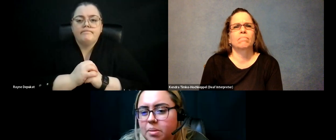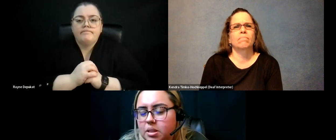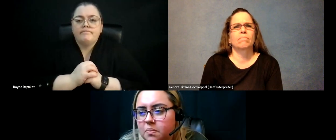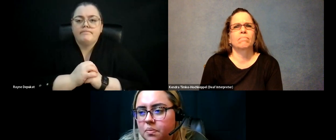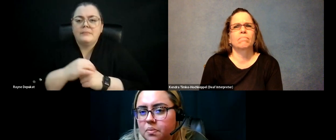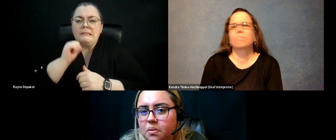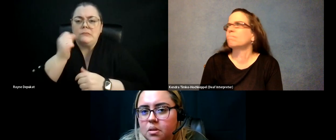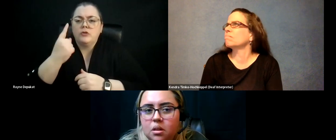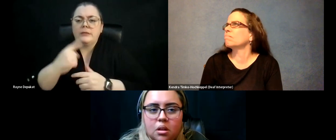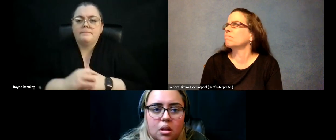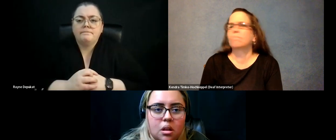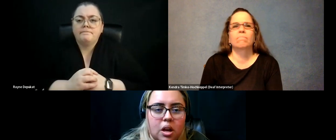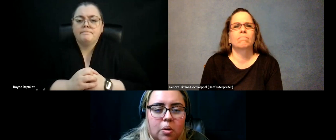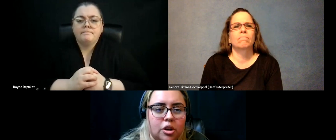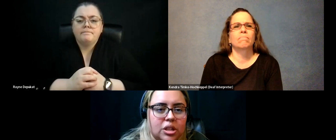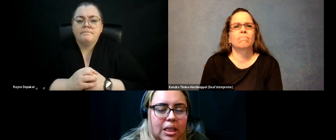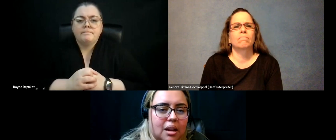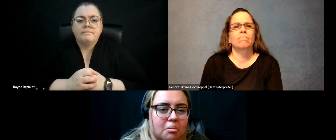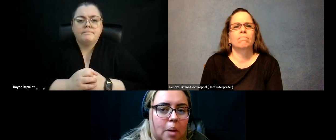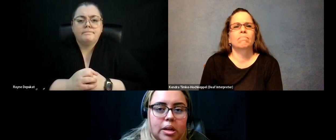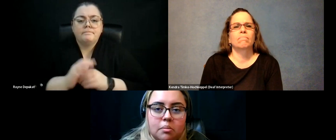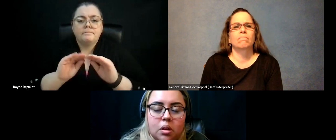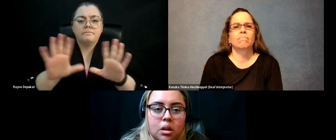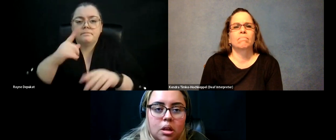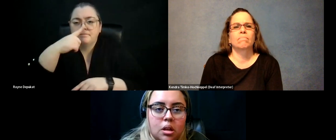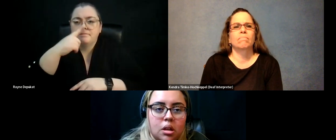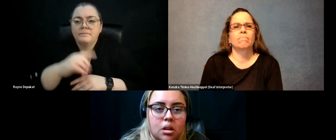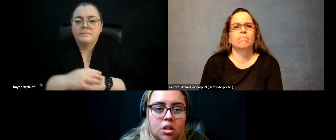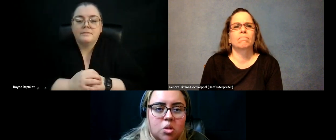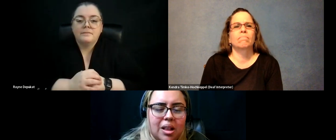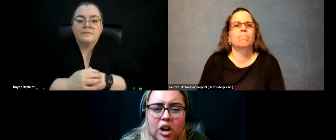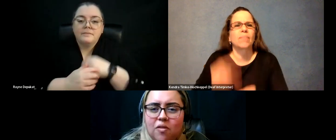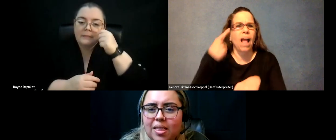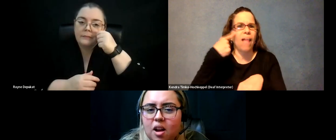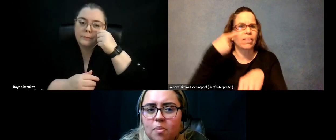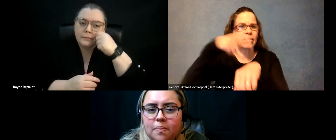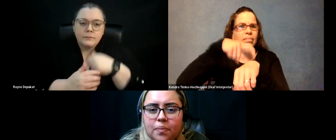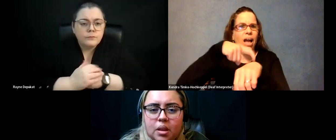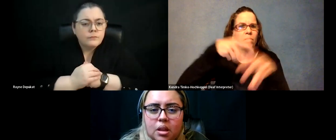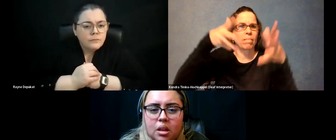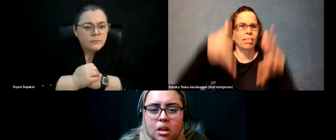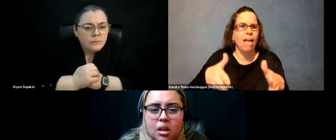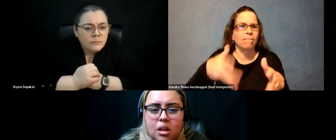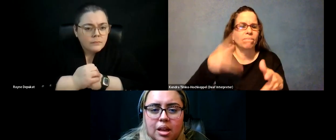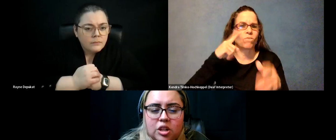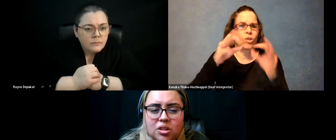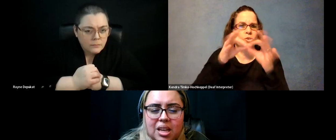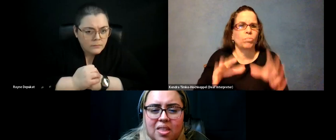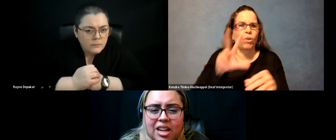means. I don't understand that comment. Do you mind clarifying that comment? And Kendra saying, I think it's